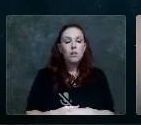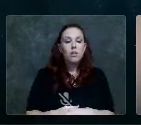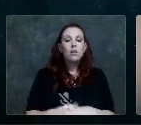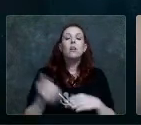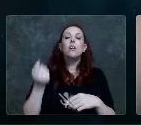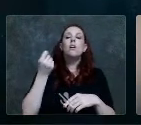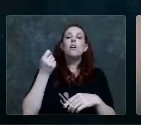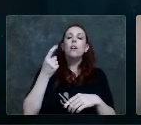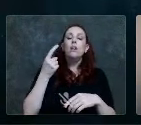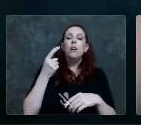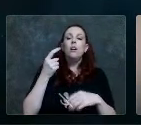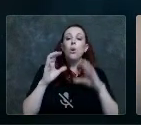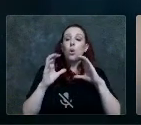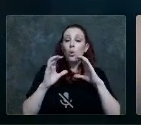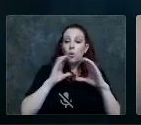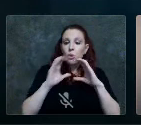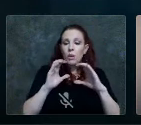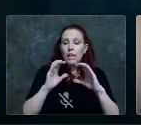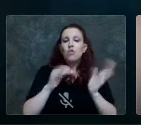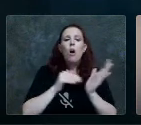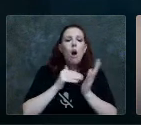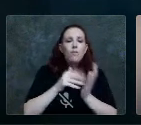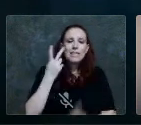think, is often seen as the solve step,